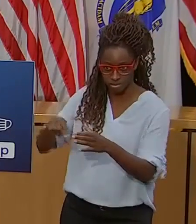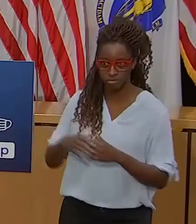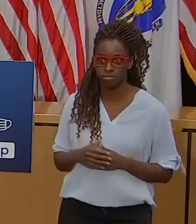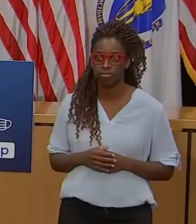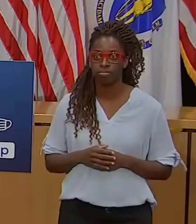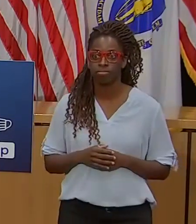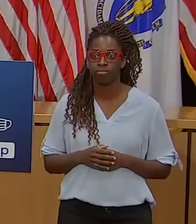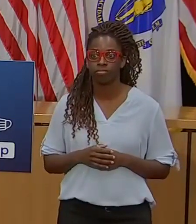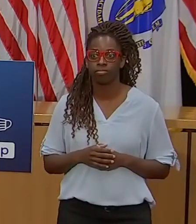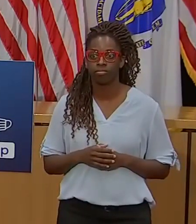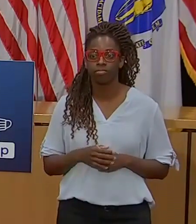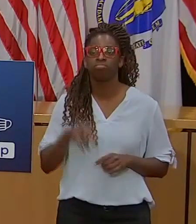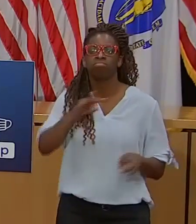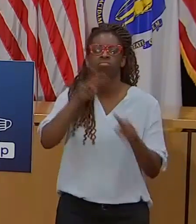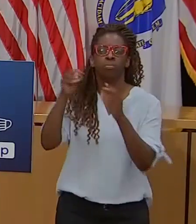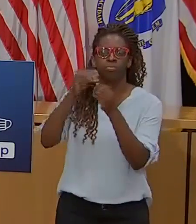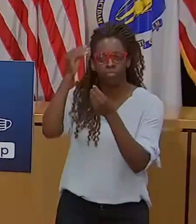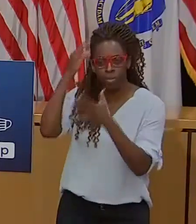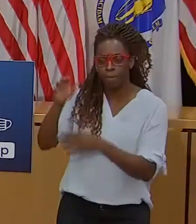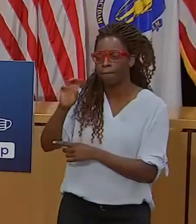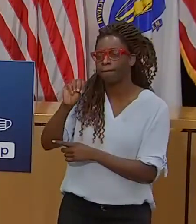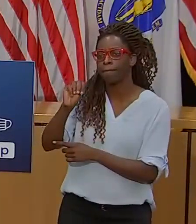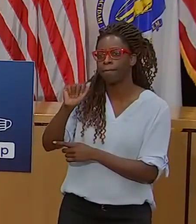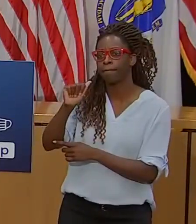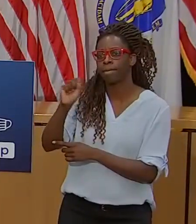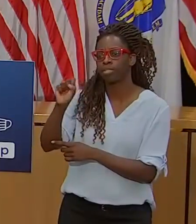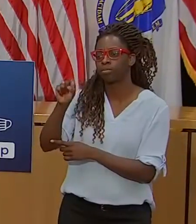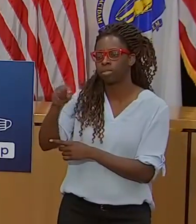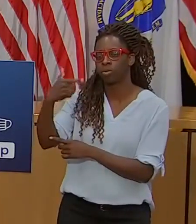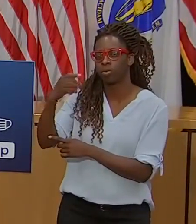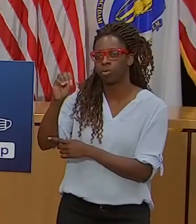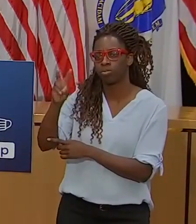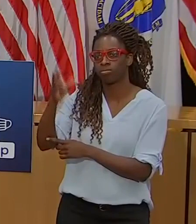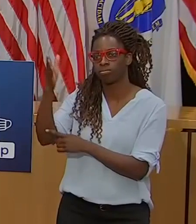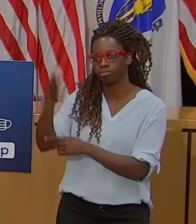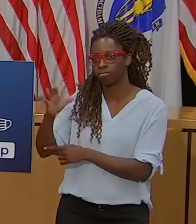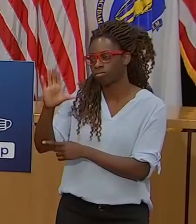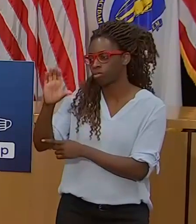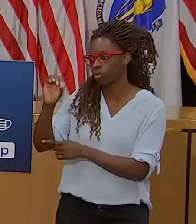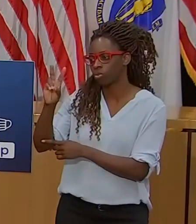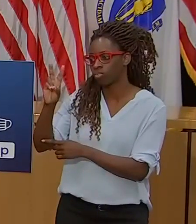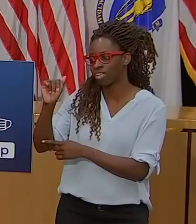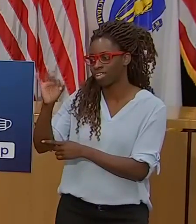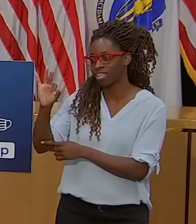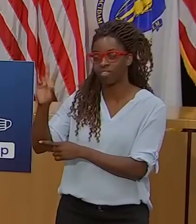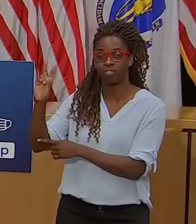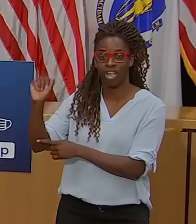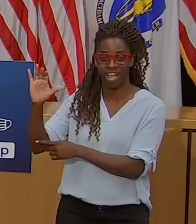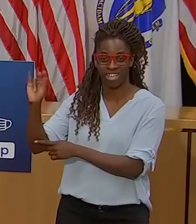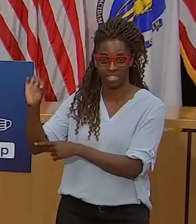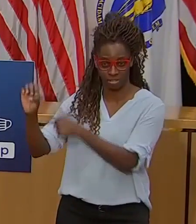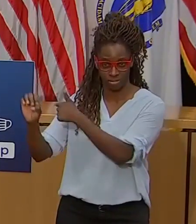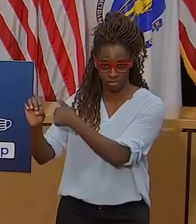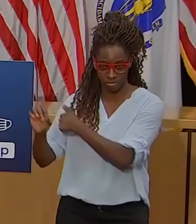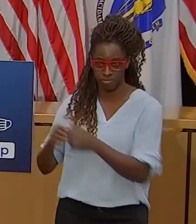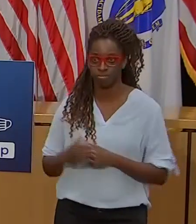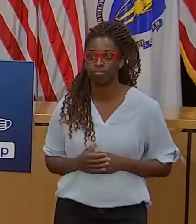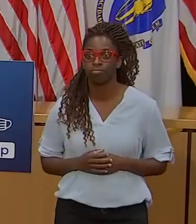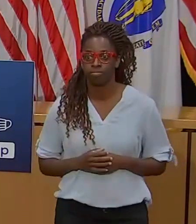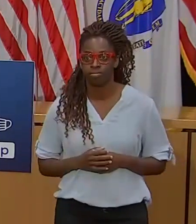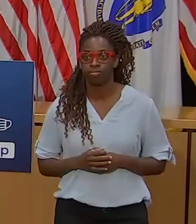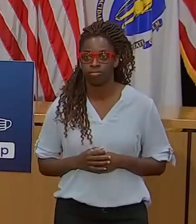mass.gov/COVID-vaccine. The federal government has informed us that we should receive 300,000 first doses by the end of